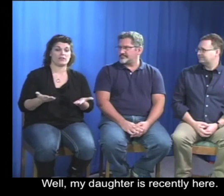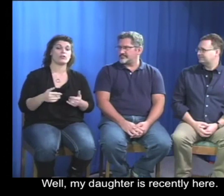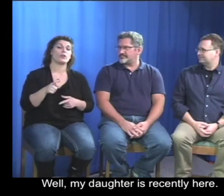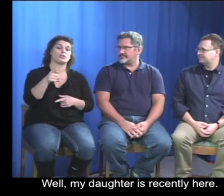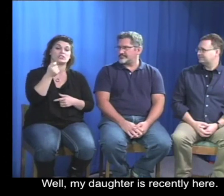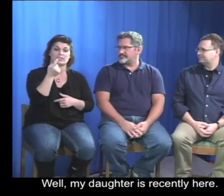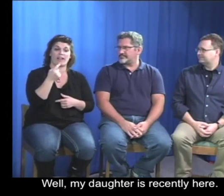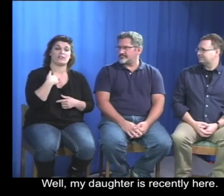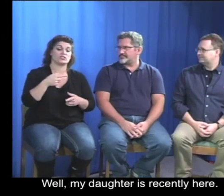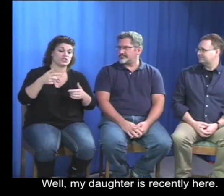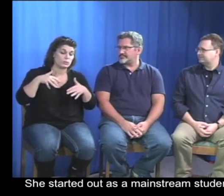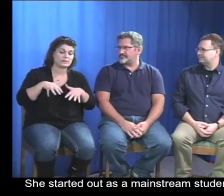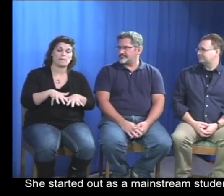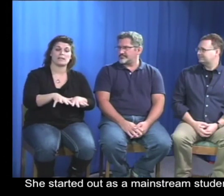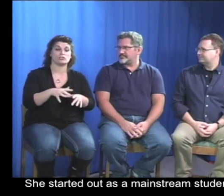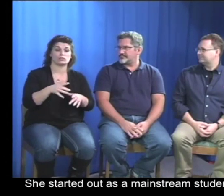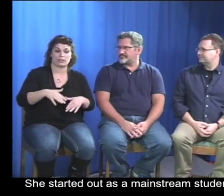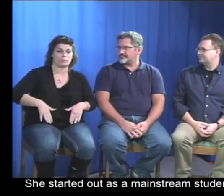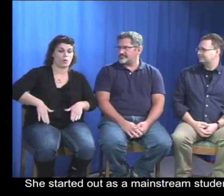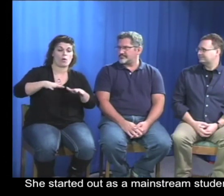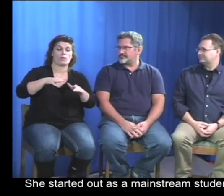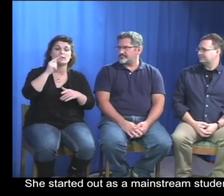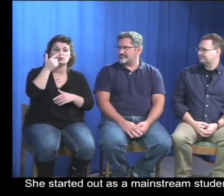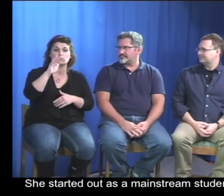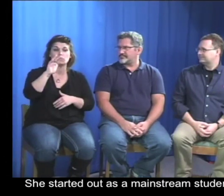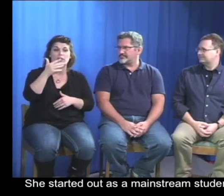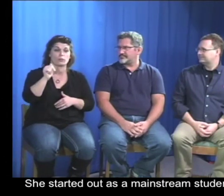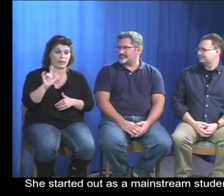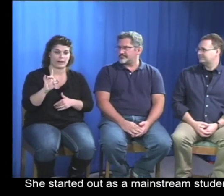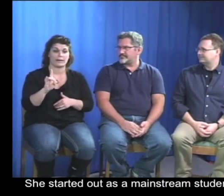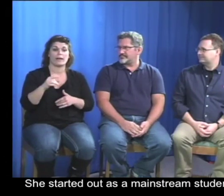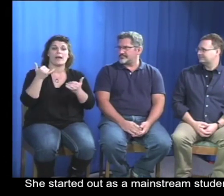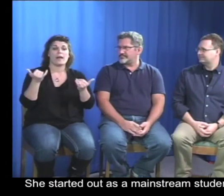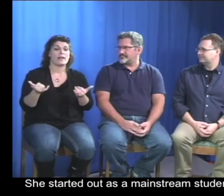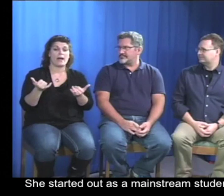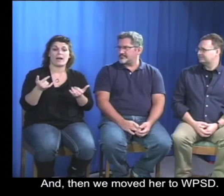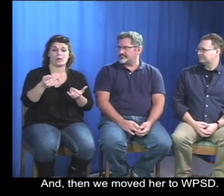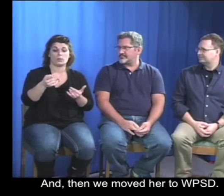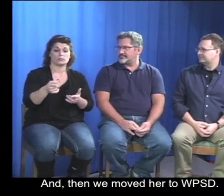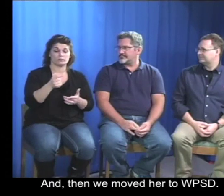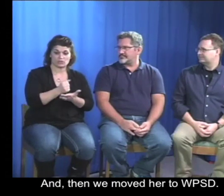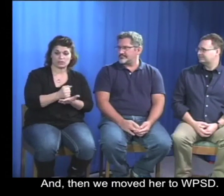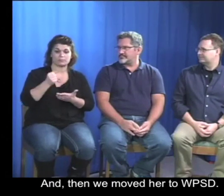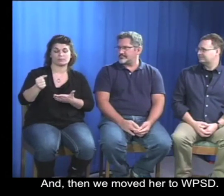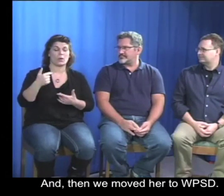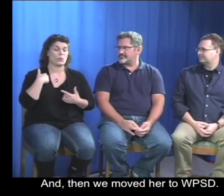Well, my daughter is recently here. She started as a mainstream student, and then we moved her to